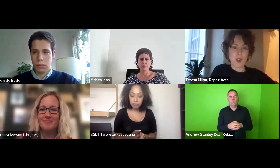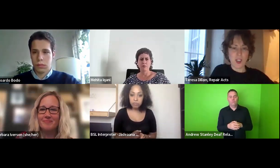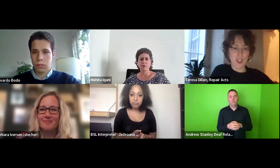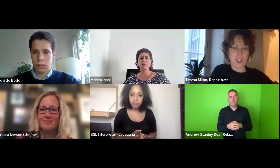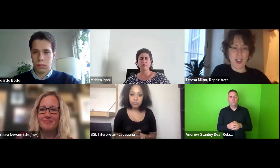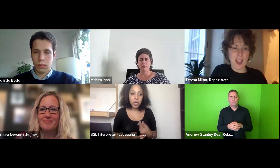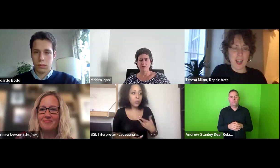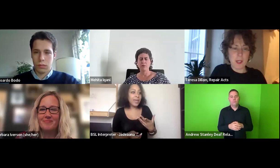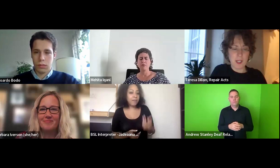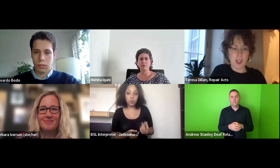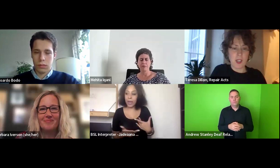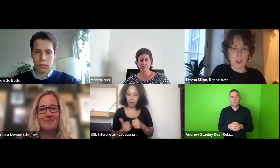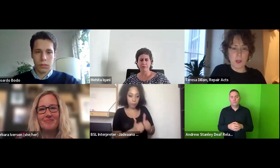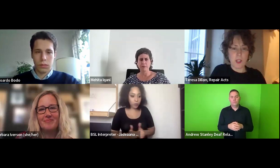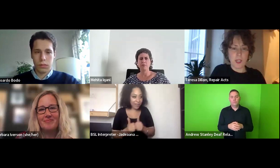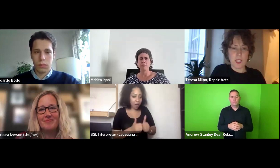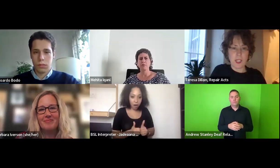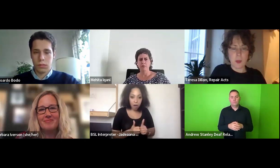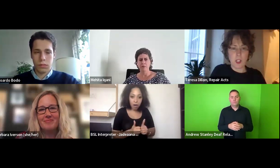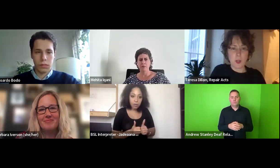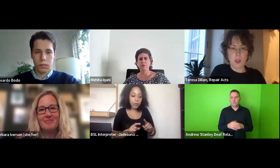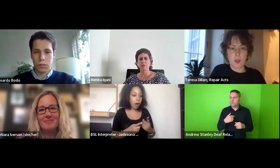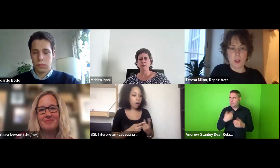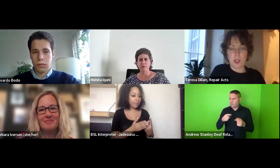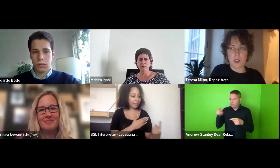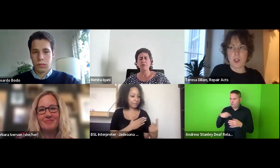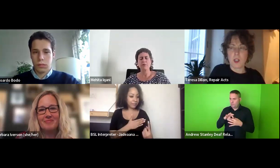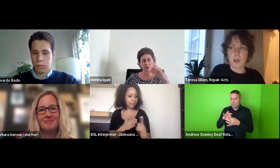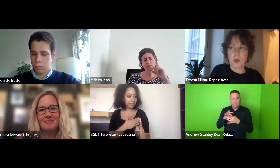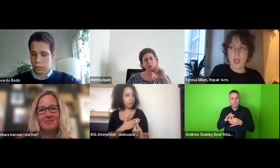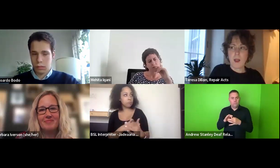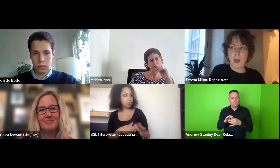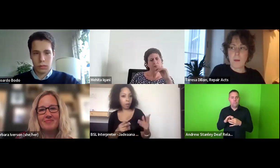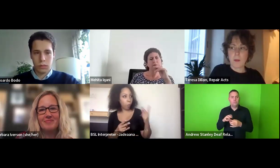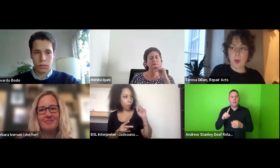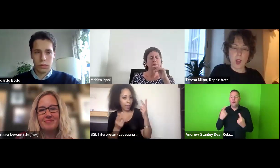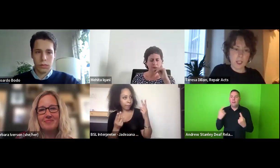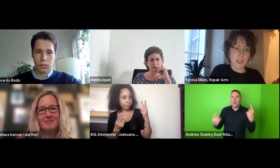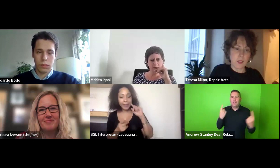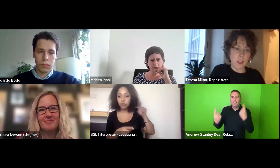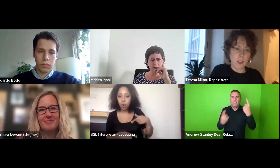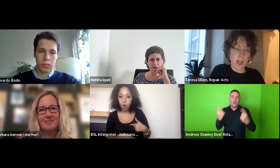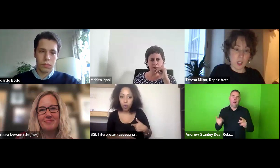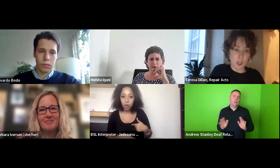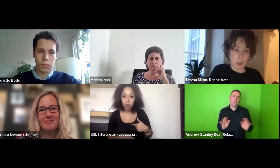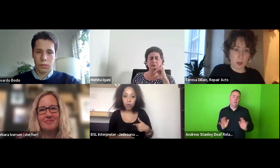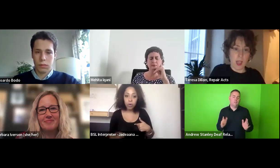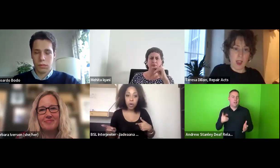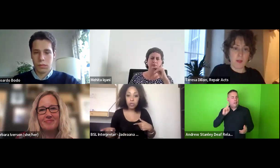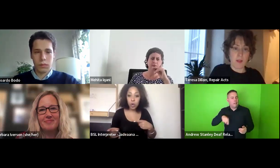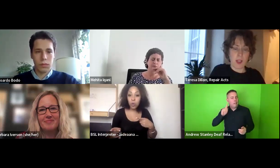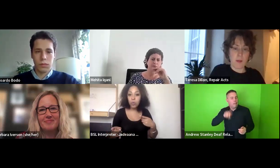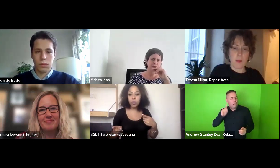regifting. There's all the other elements that kind of come into it. And I think we should also sort of start to think through what, as civil actors,